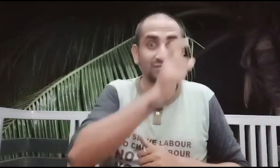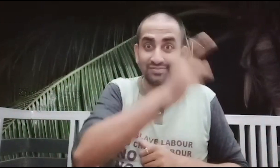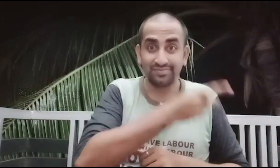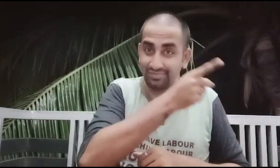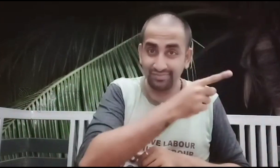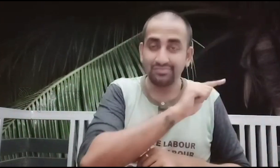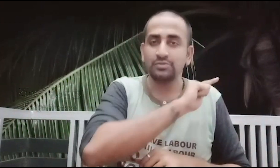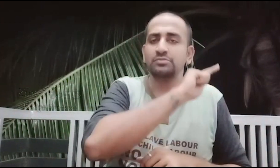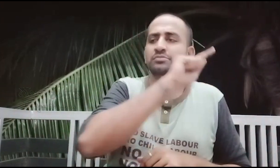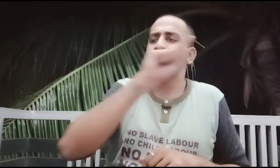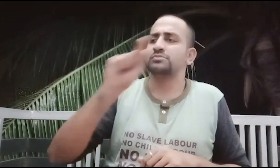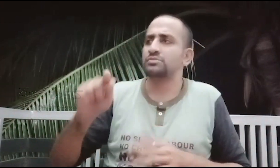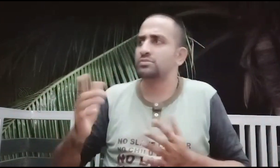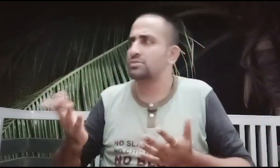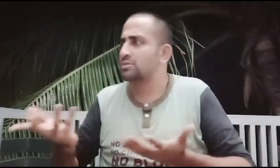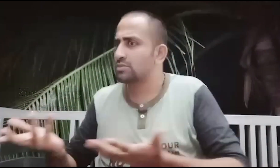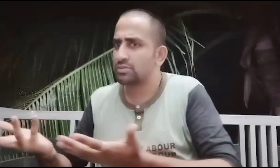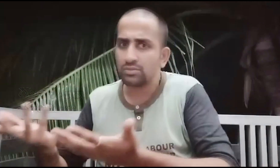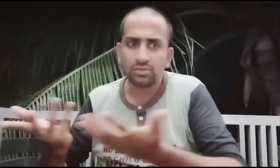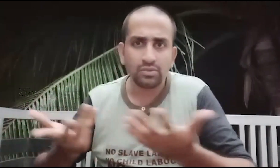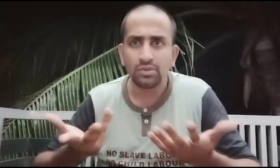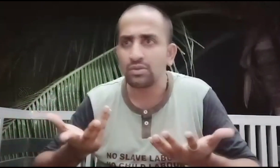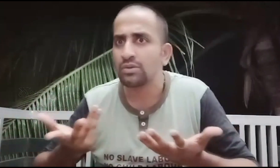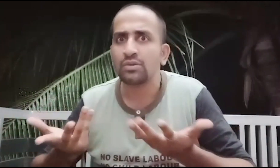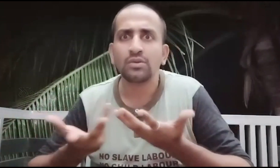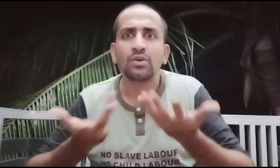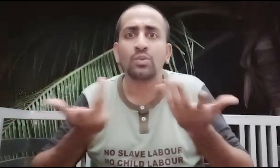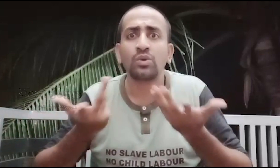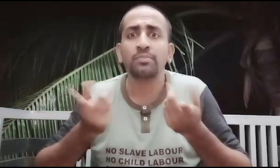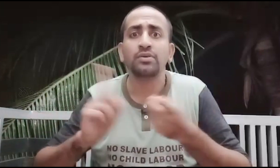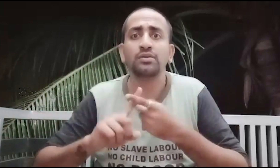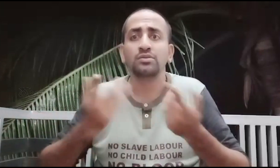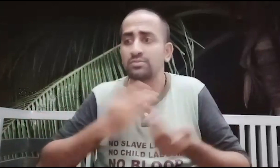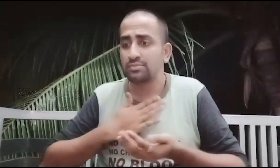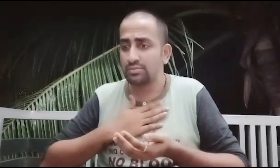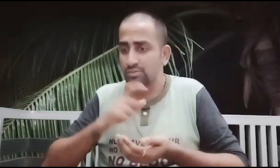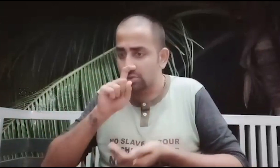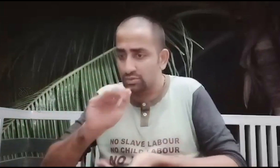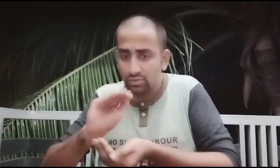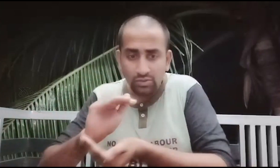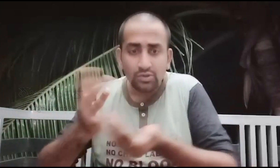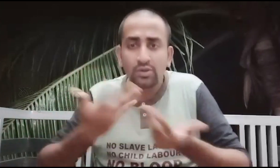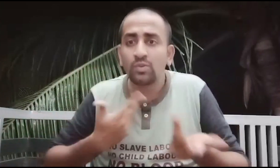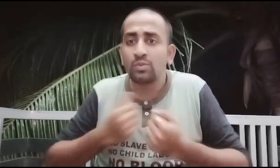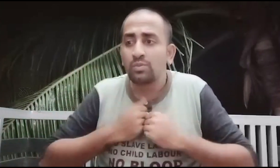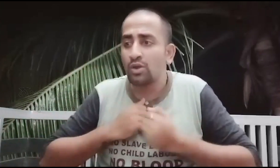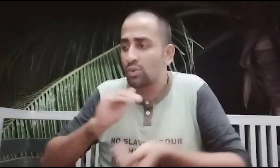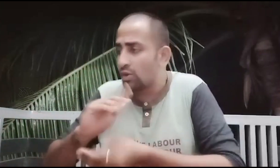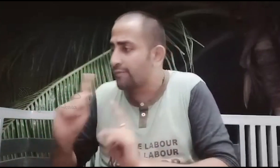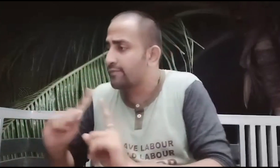The good man came back home from work that day and looked for his chicken everywhere. What happened to my chicken? Where did it go?